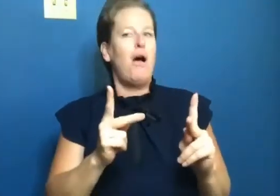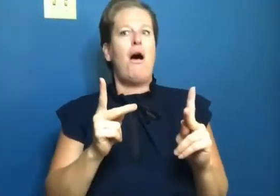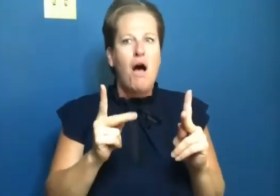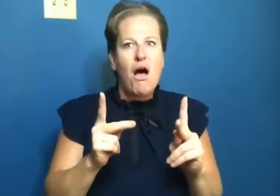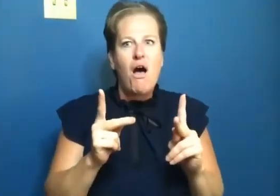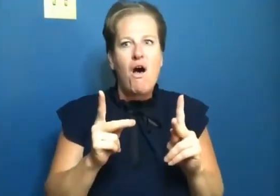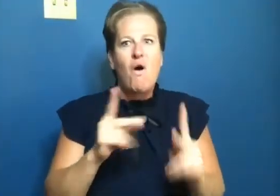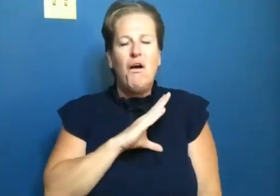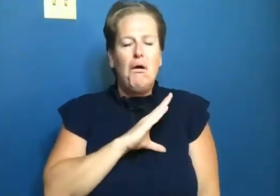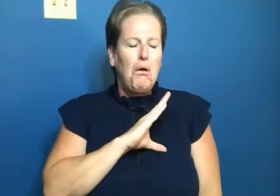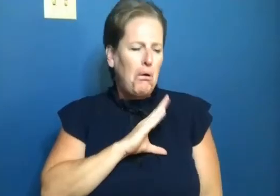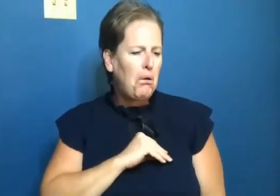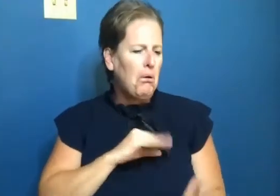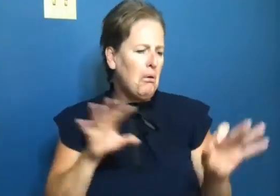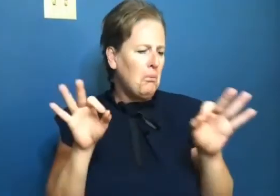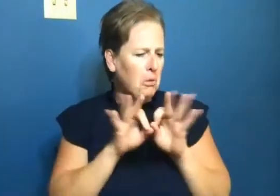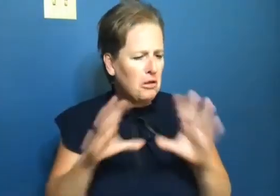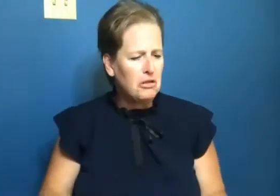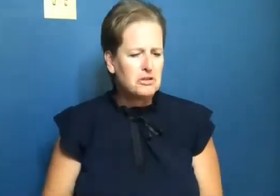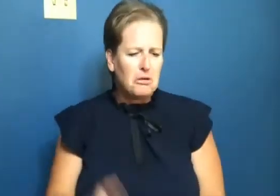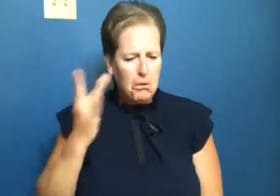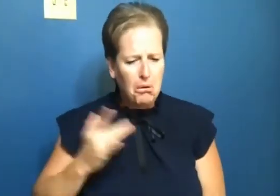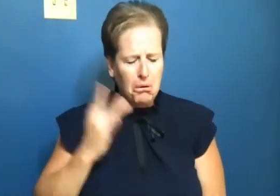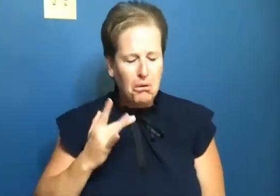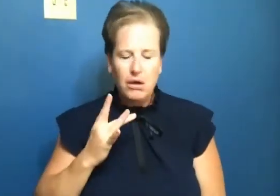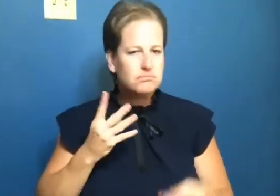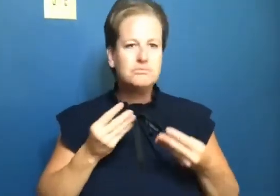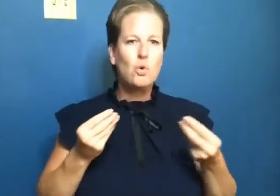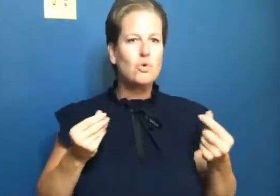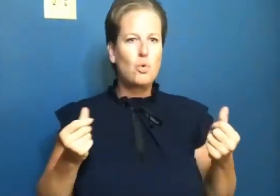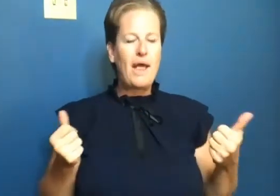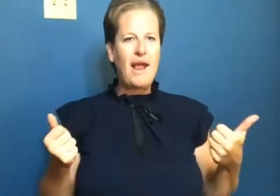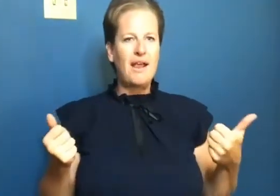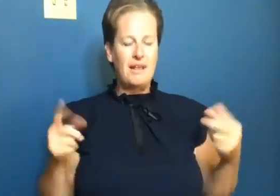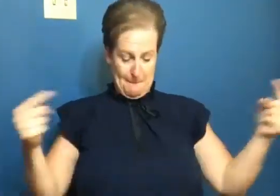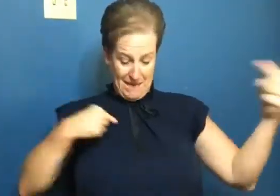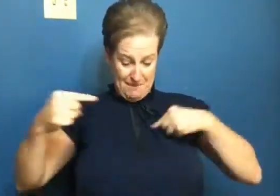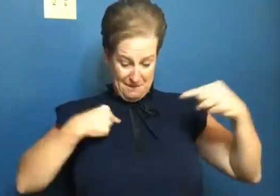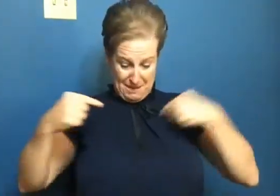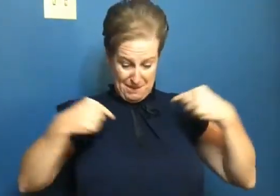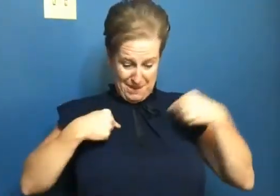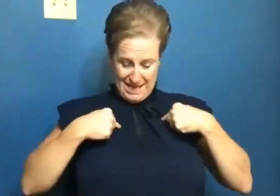self-pity will disappear. We will lose interest in selfish things and gain interest in our